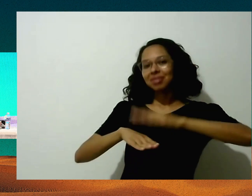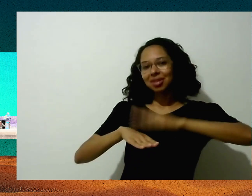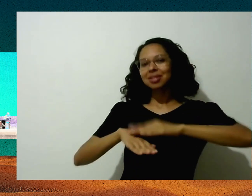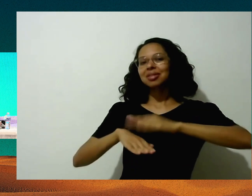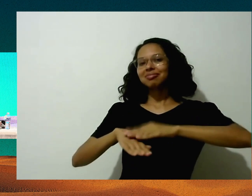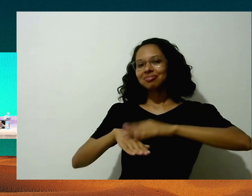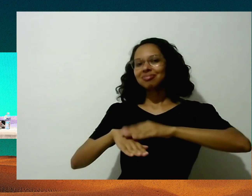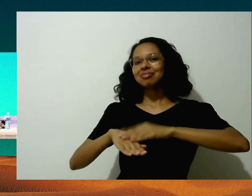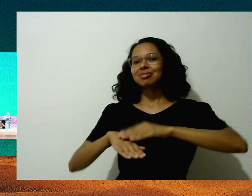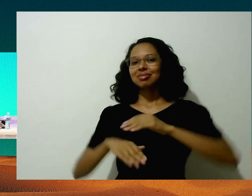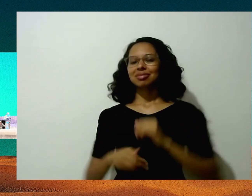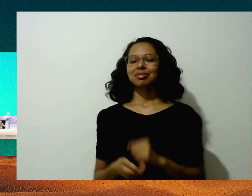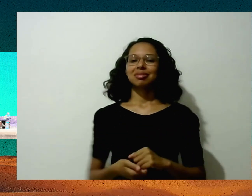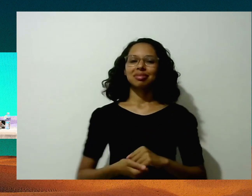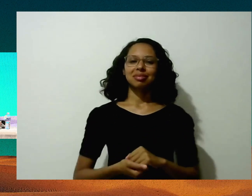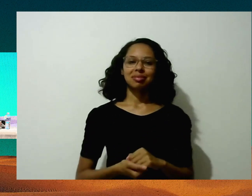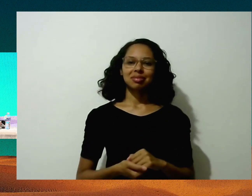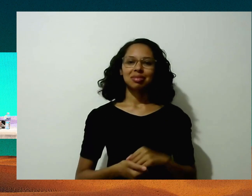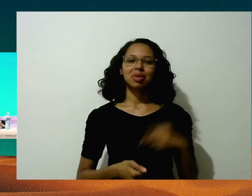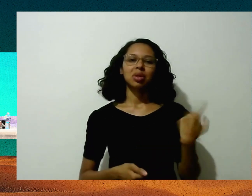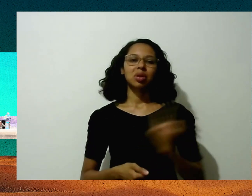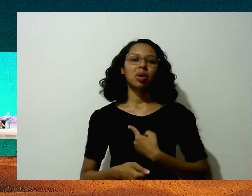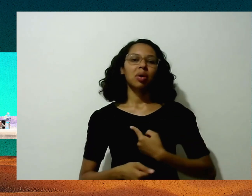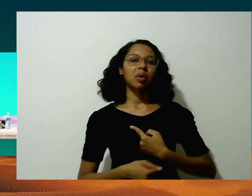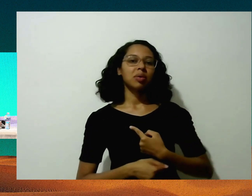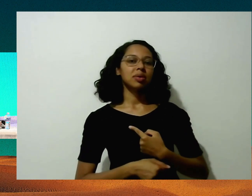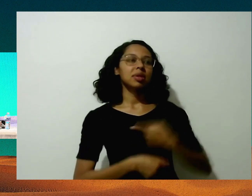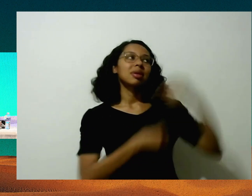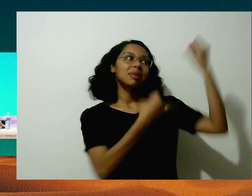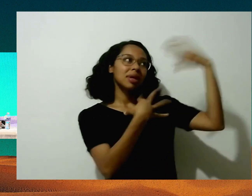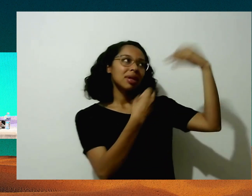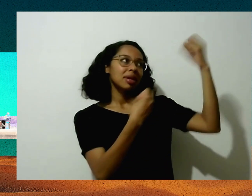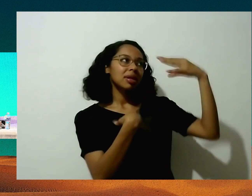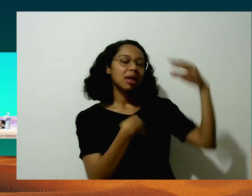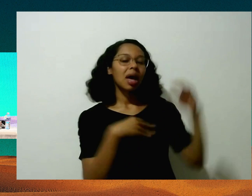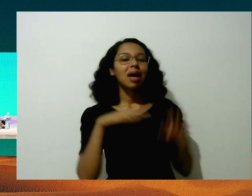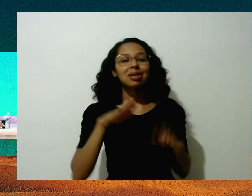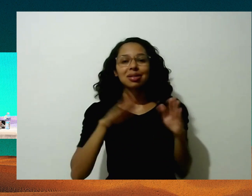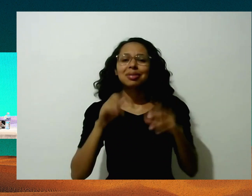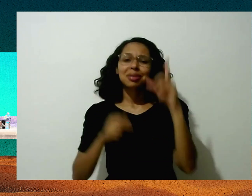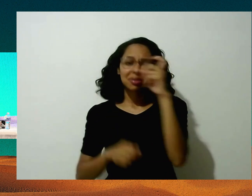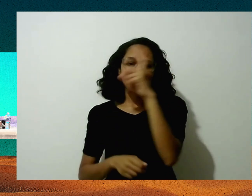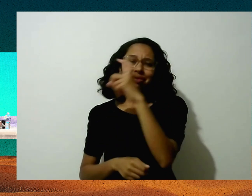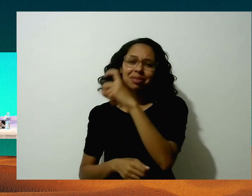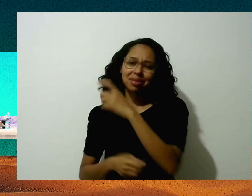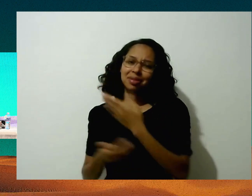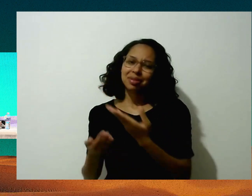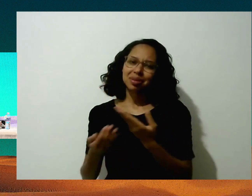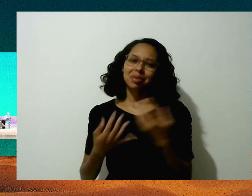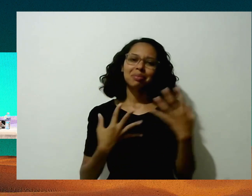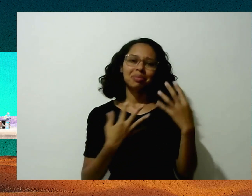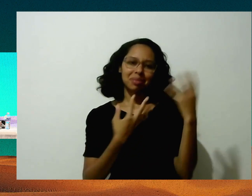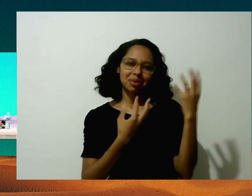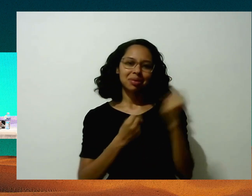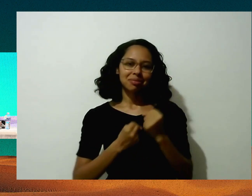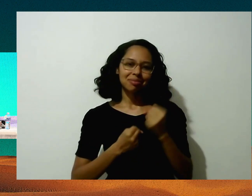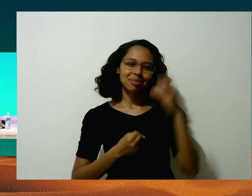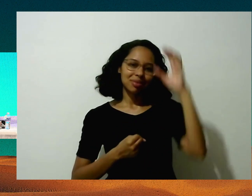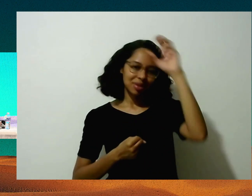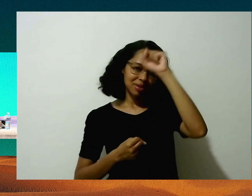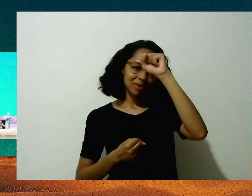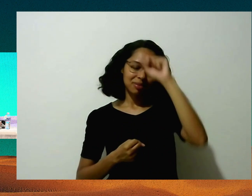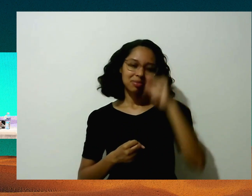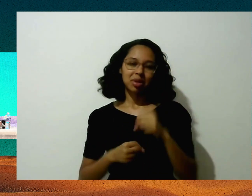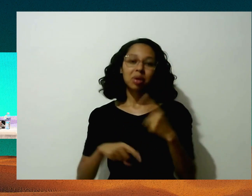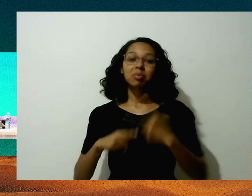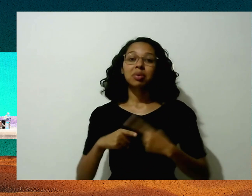Essa é uma lição muito difícil para o homem aprender. This is a very difficult lesson for men to learn. Porque o homem sempre quer seguir o